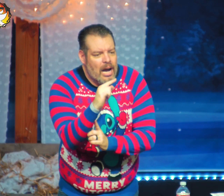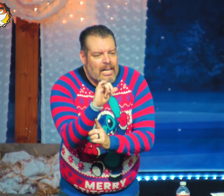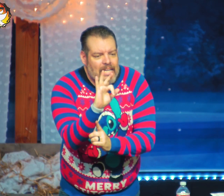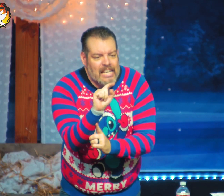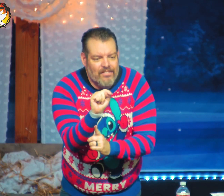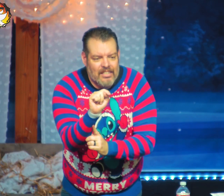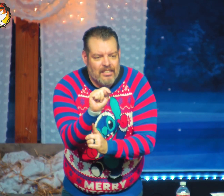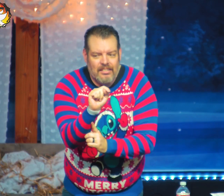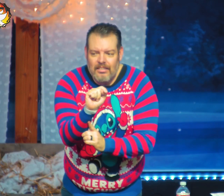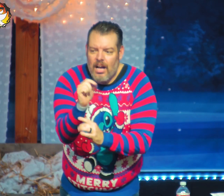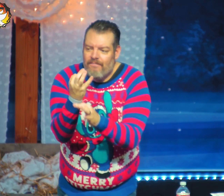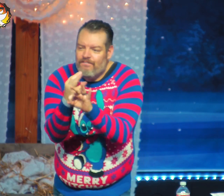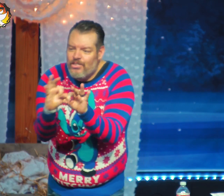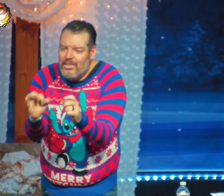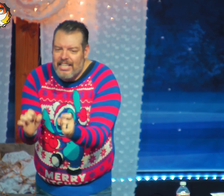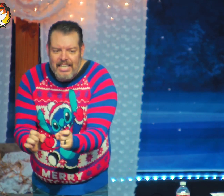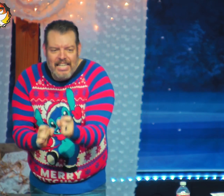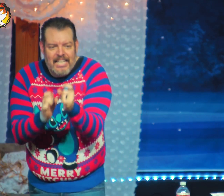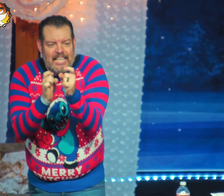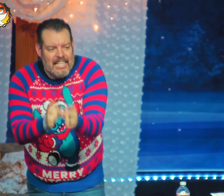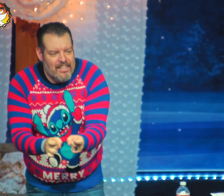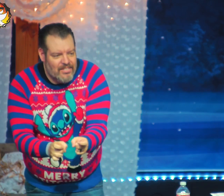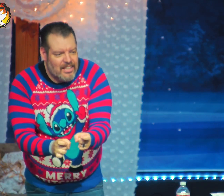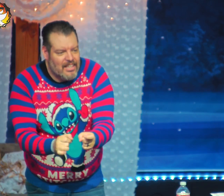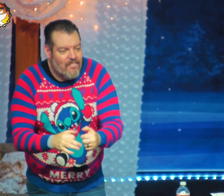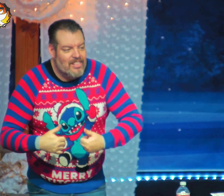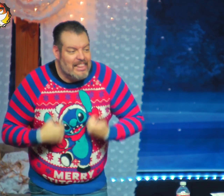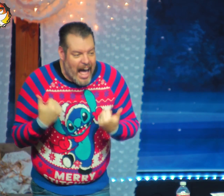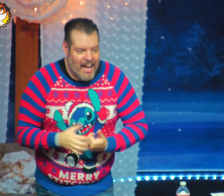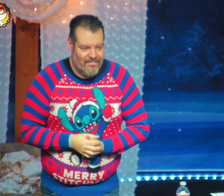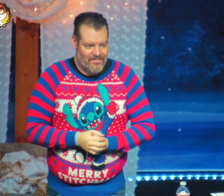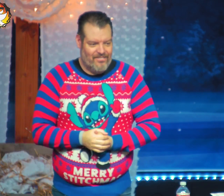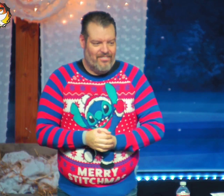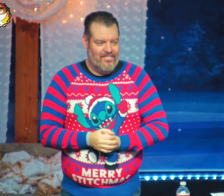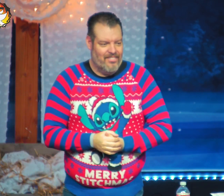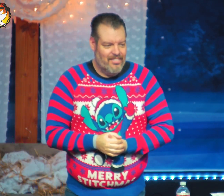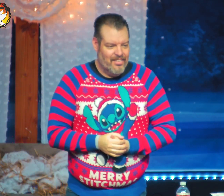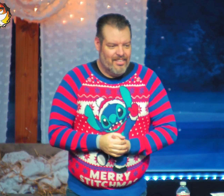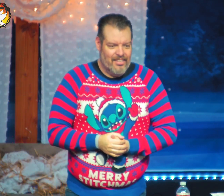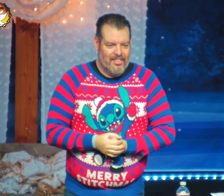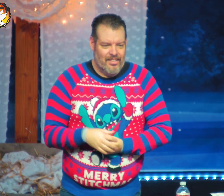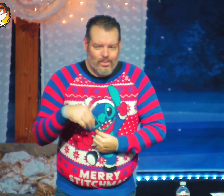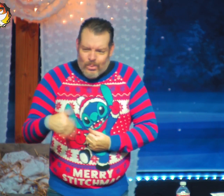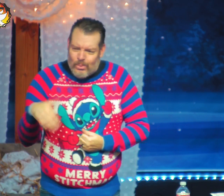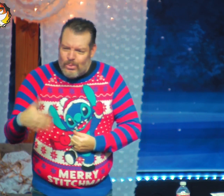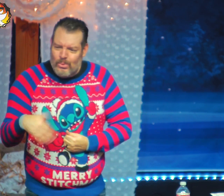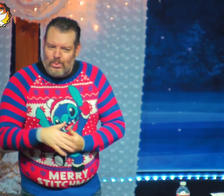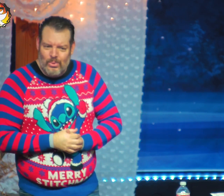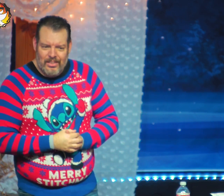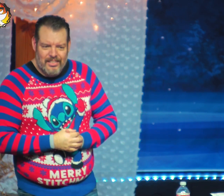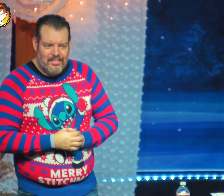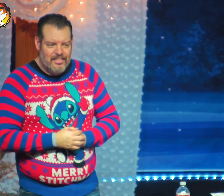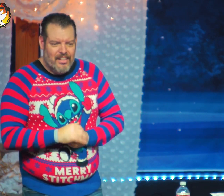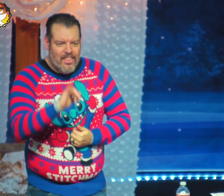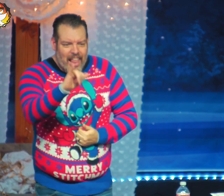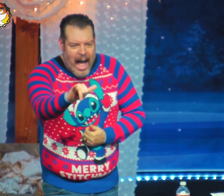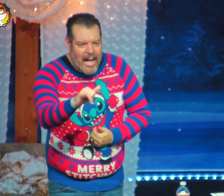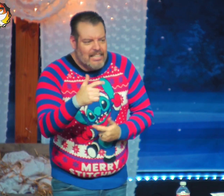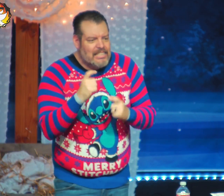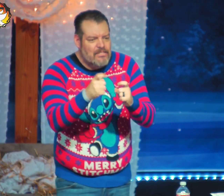The angels are telling them this. I'm sending you Jesus Christ. Life is tough and I know it. There's